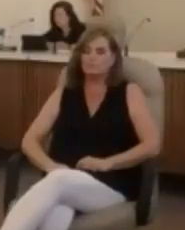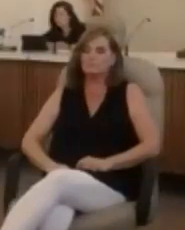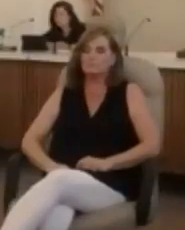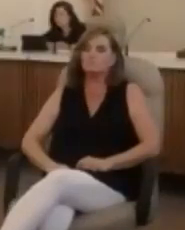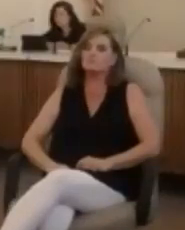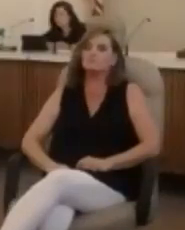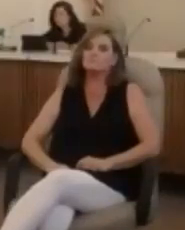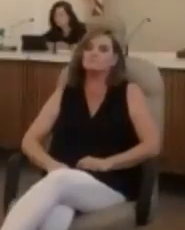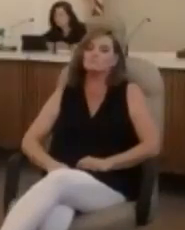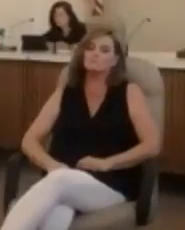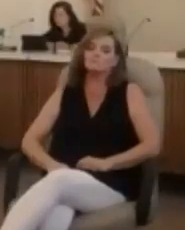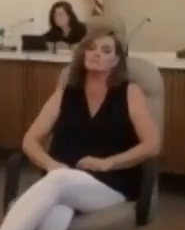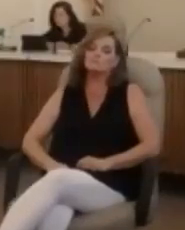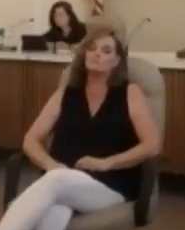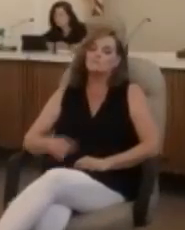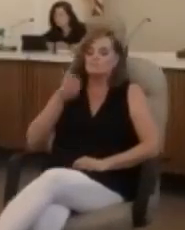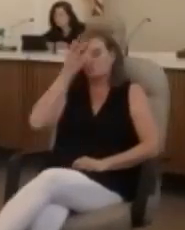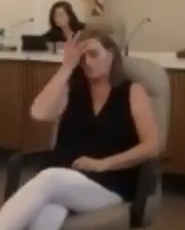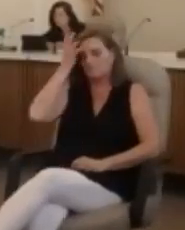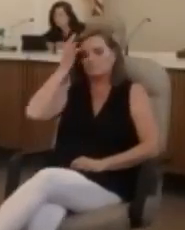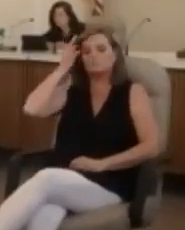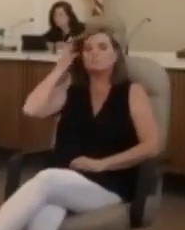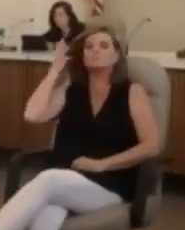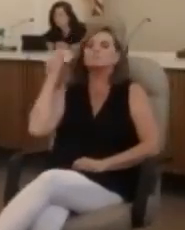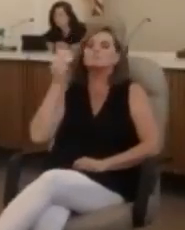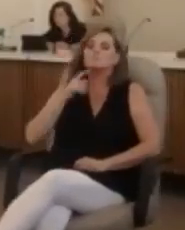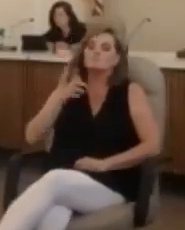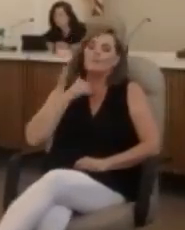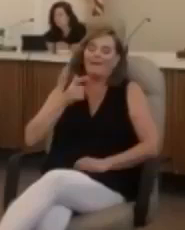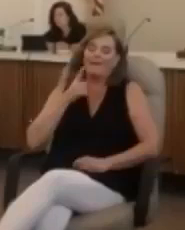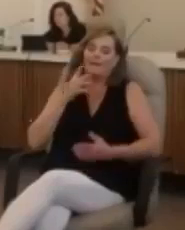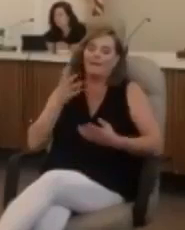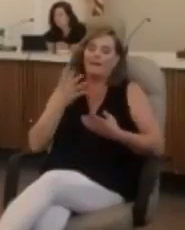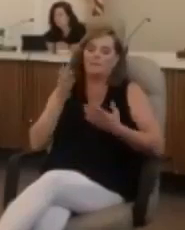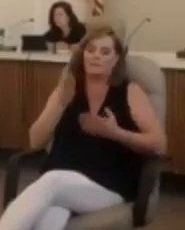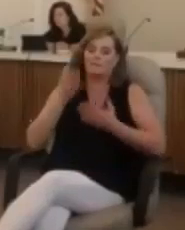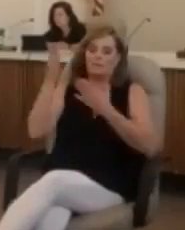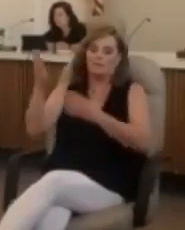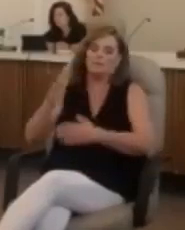Mr. Supervisor and fellow town board members, I have resolution